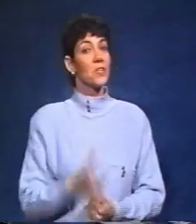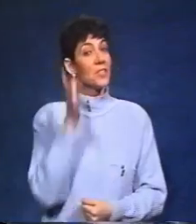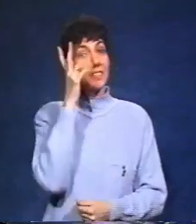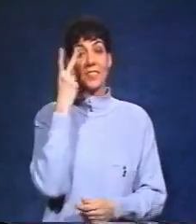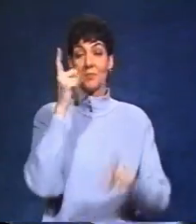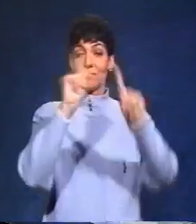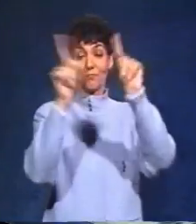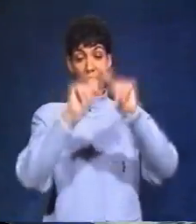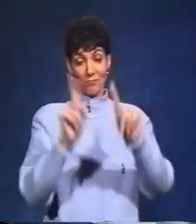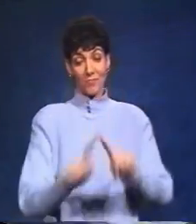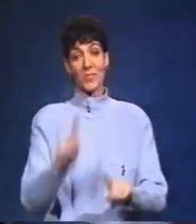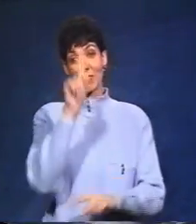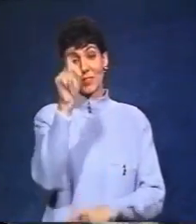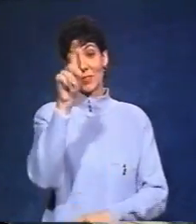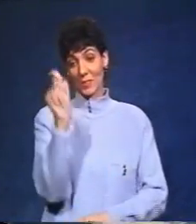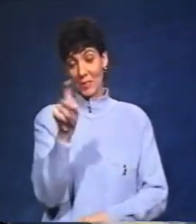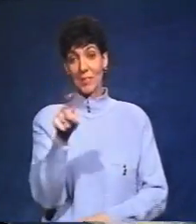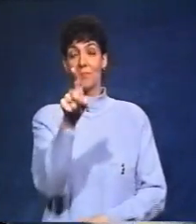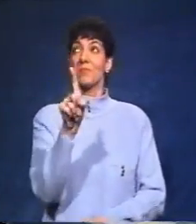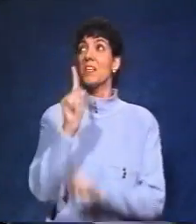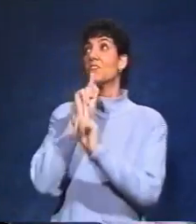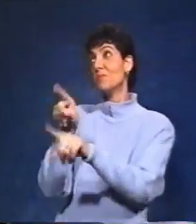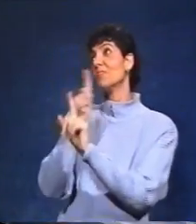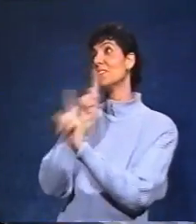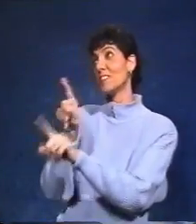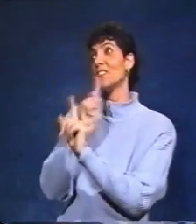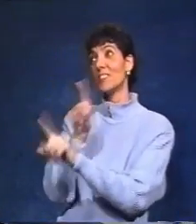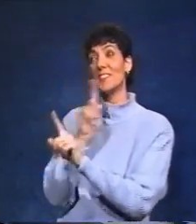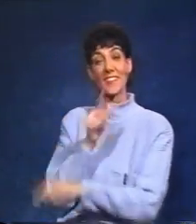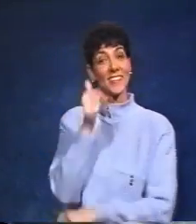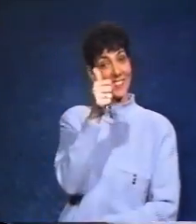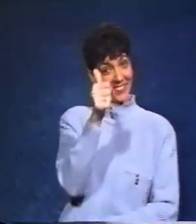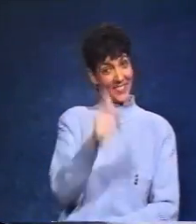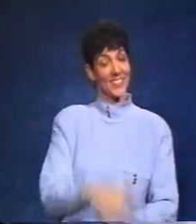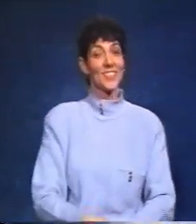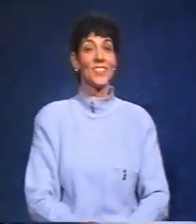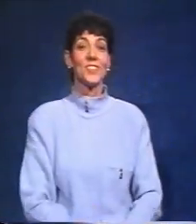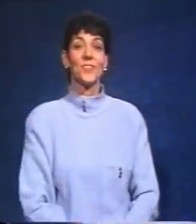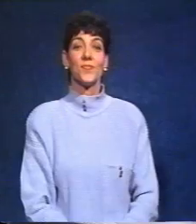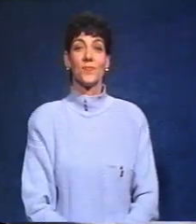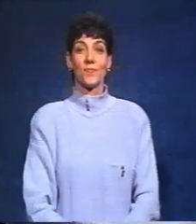If you have difficulty coming up with your own response, then imitate the answer provided.